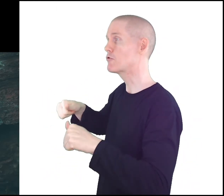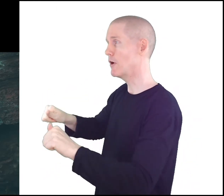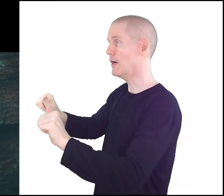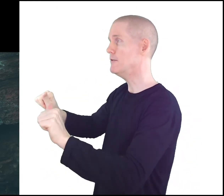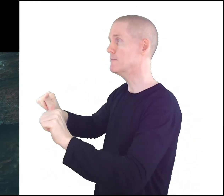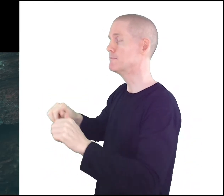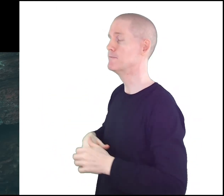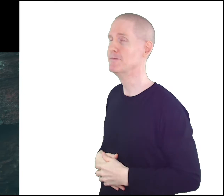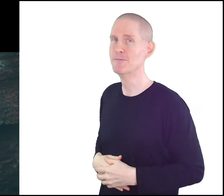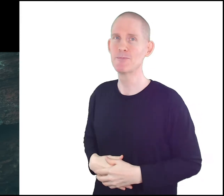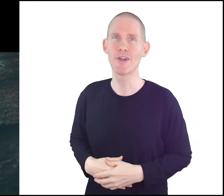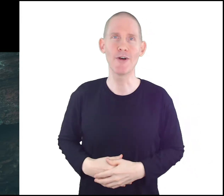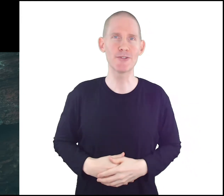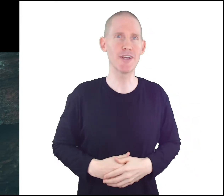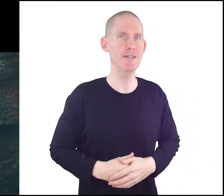Try. Other side.